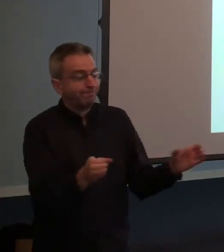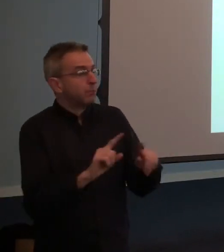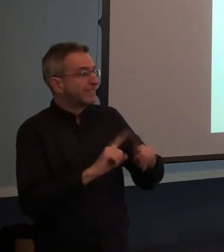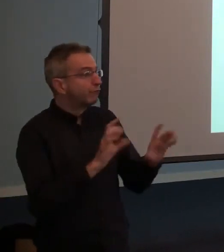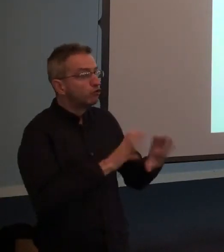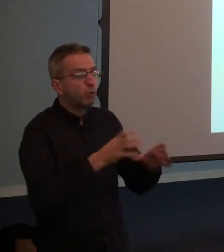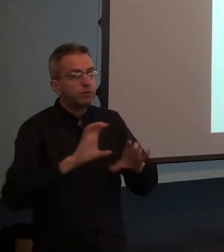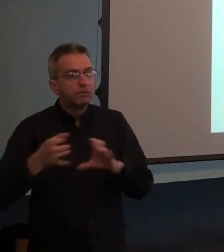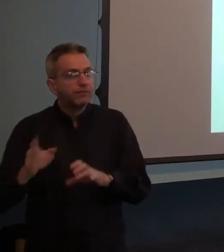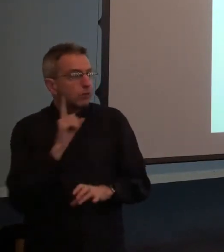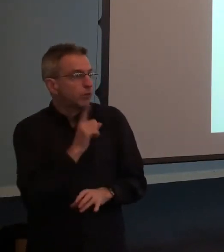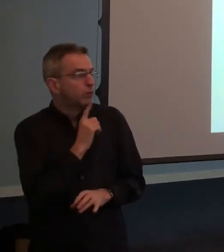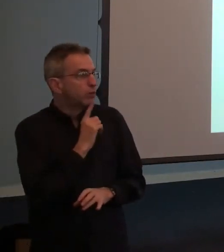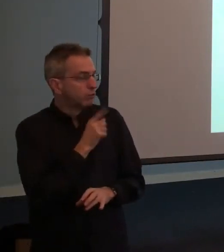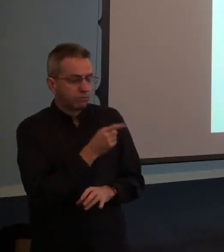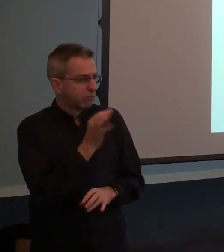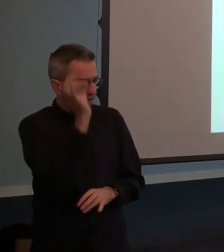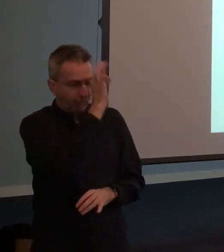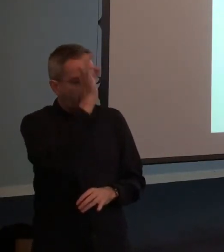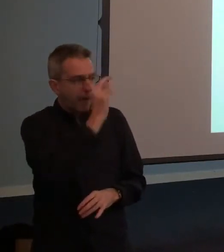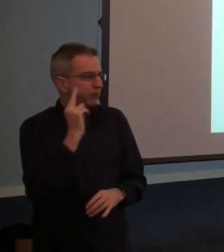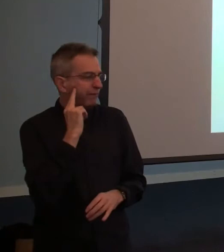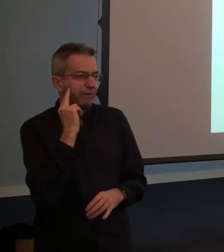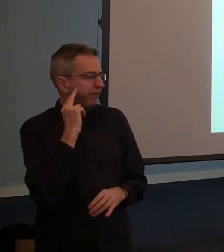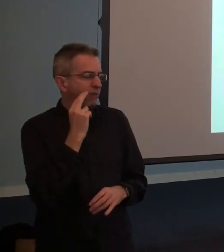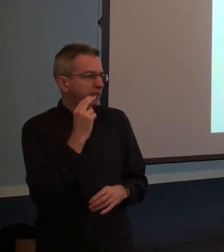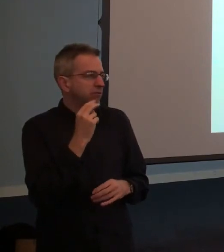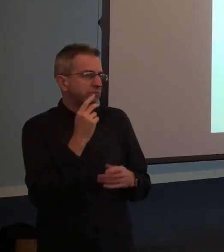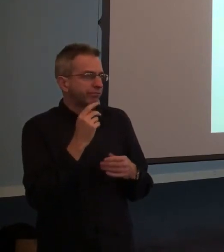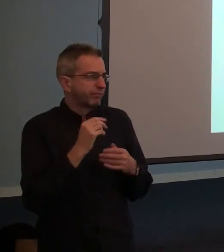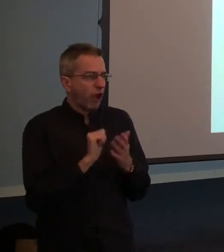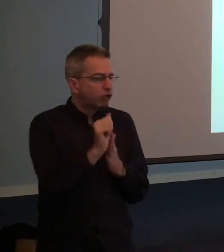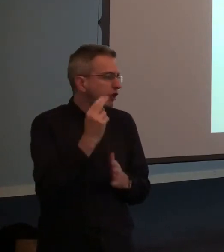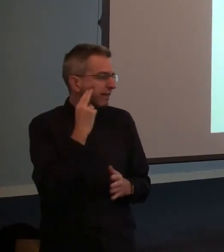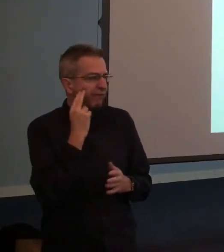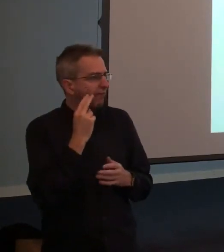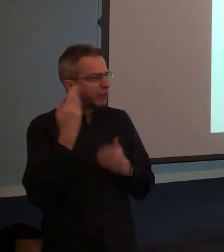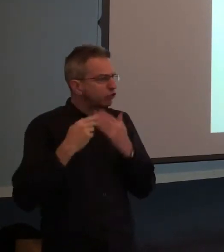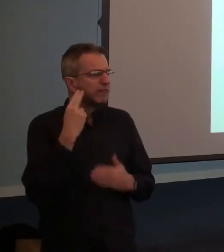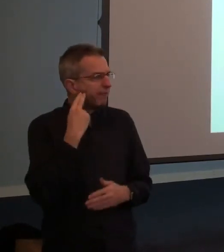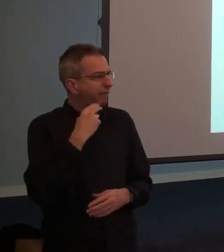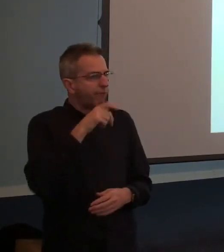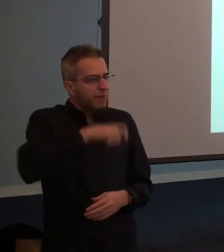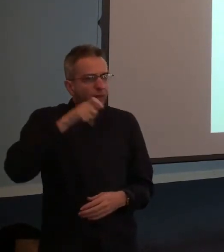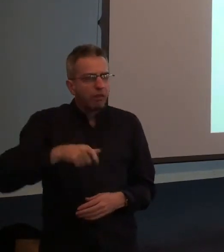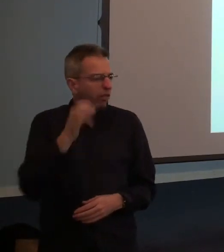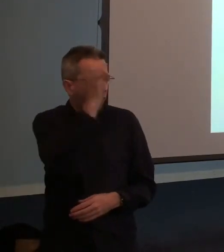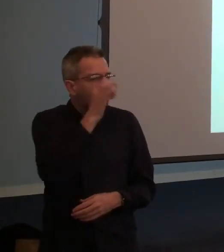And through the course of the project, we had to bring in different groups of hearing people who really had no knowledge about deaf culture or